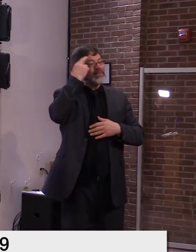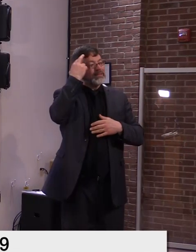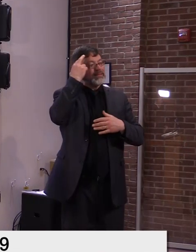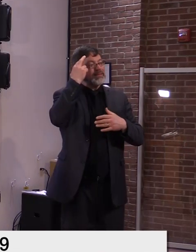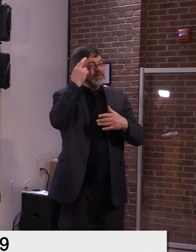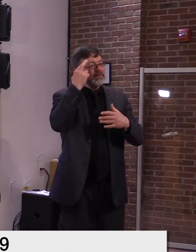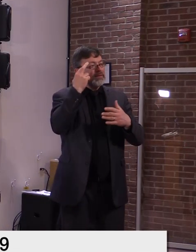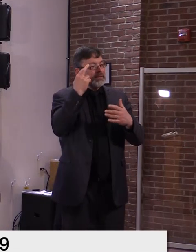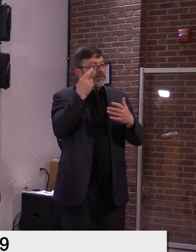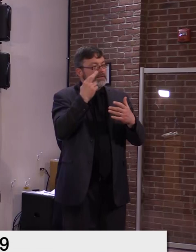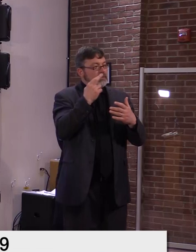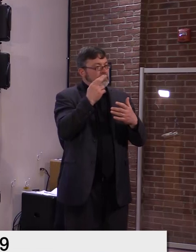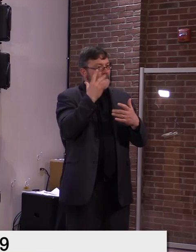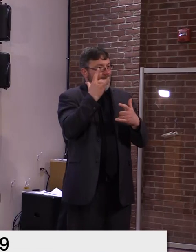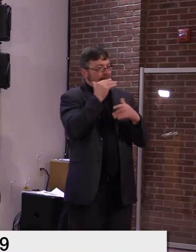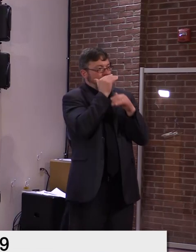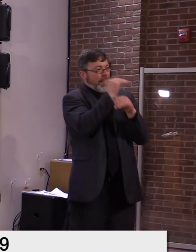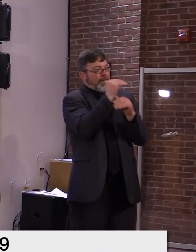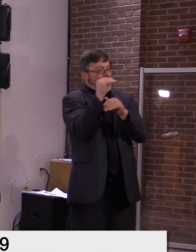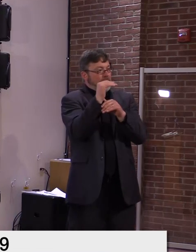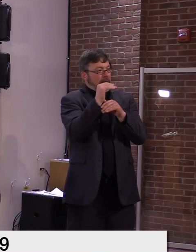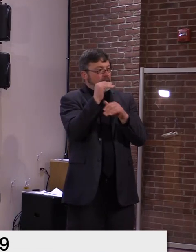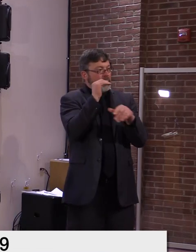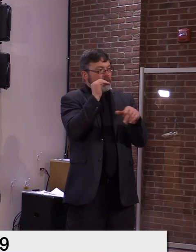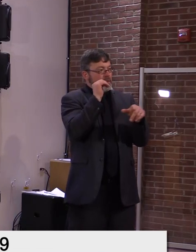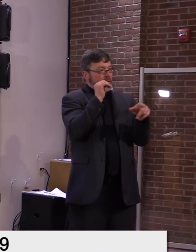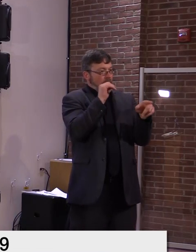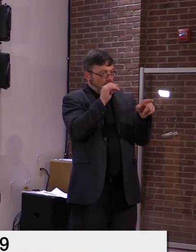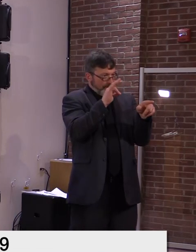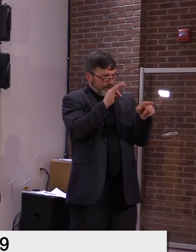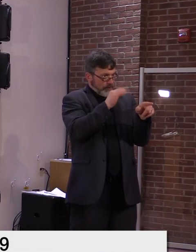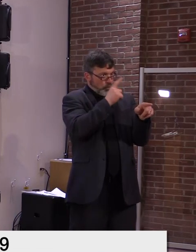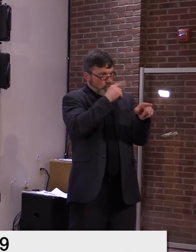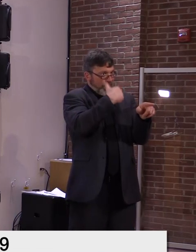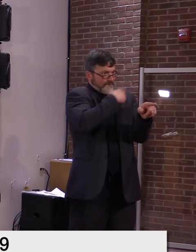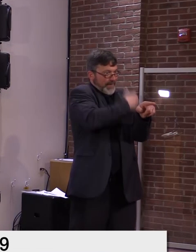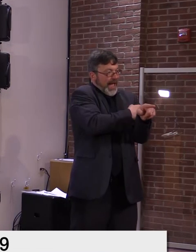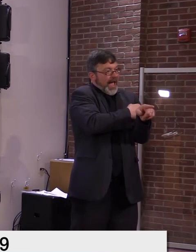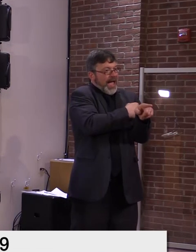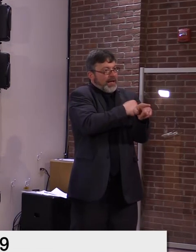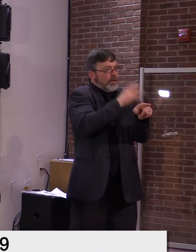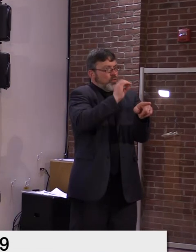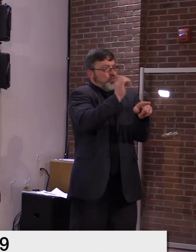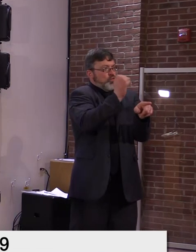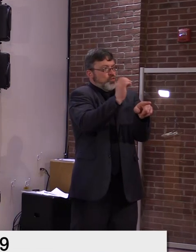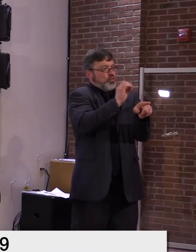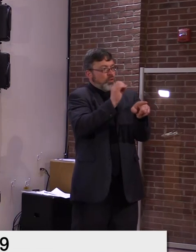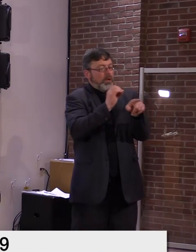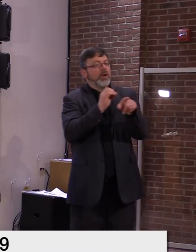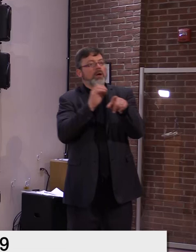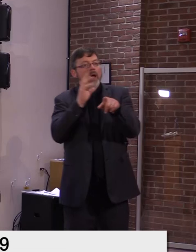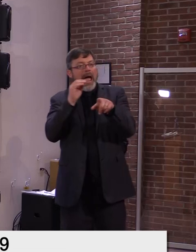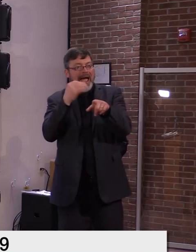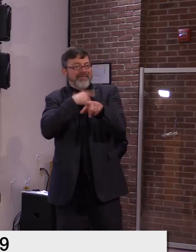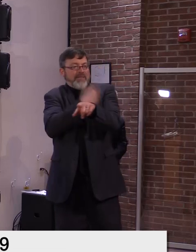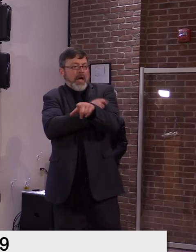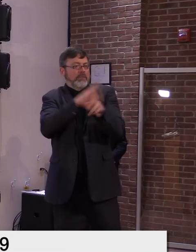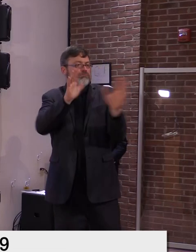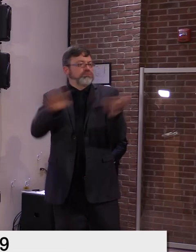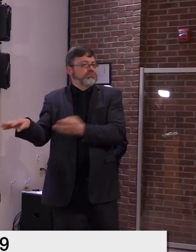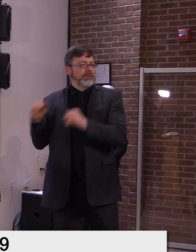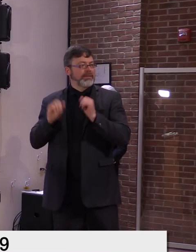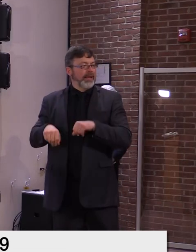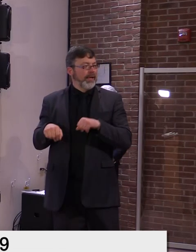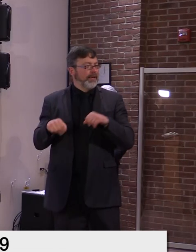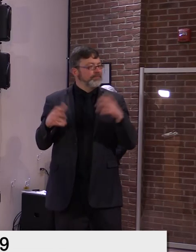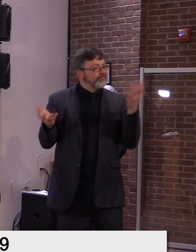their count. So in order to determine that they have not exceeded the limits on the unvaccinated persons,